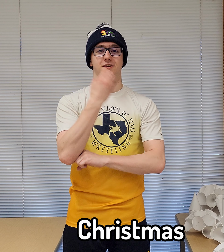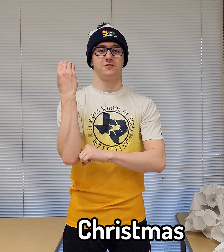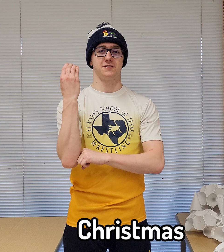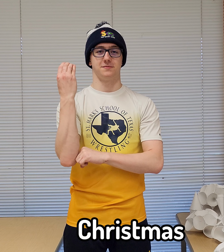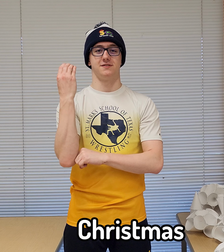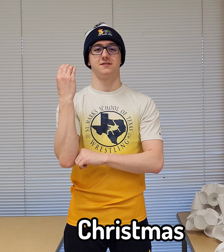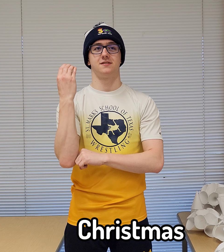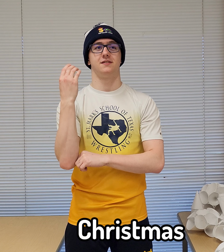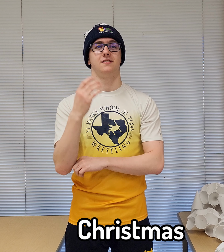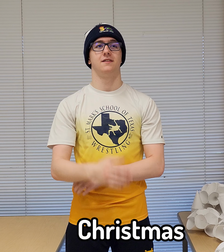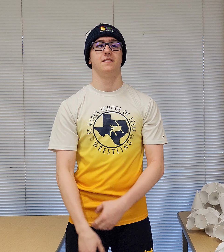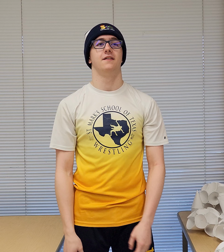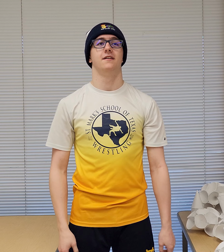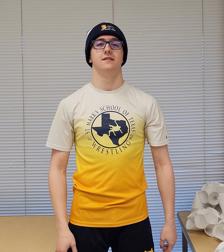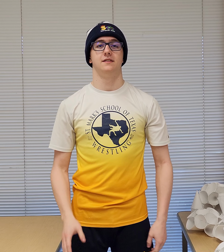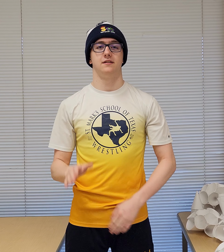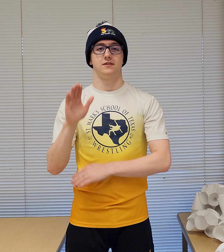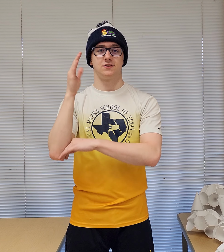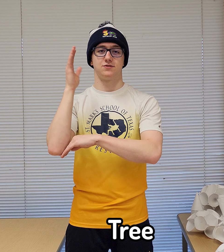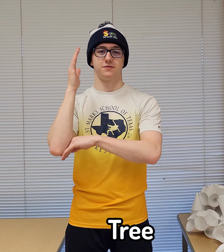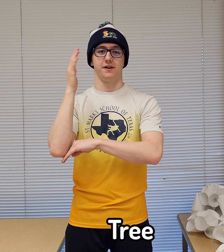Christmas. Tree.